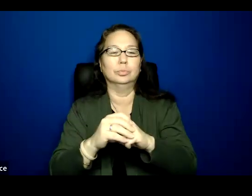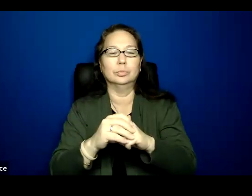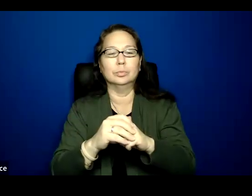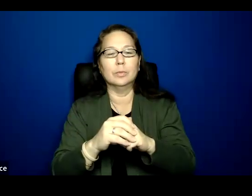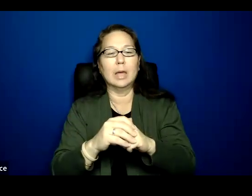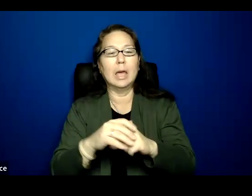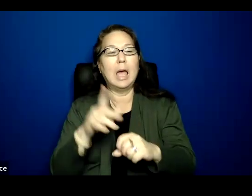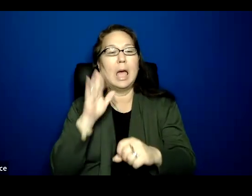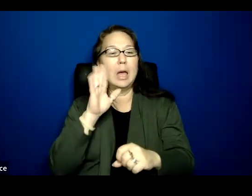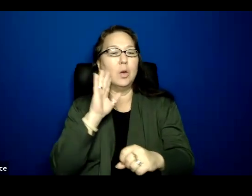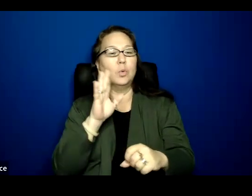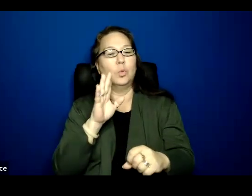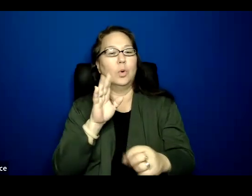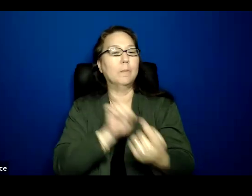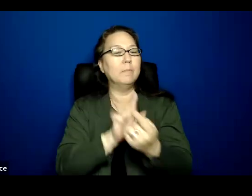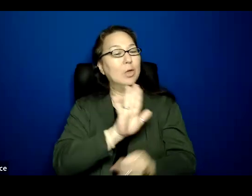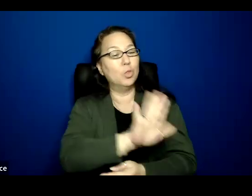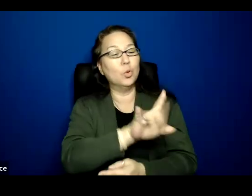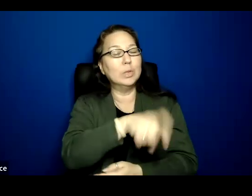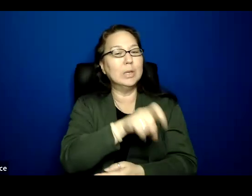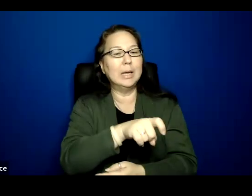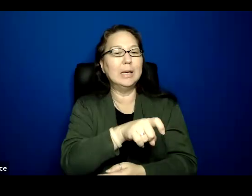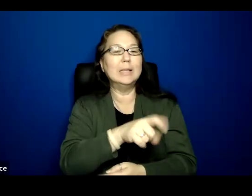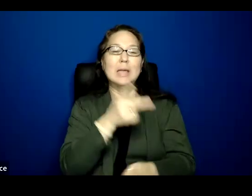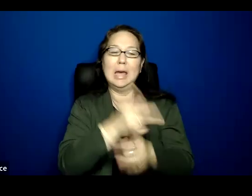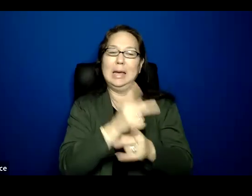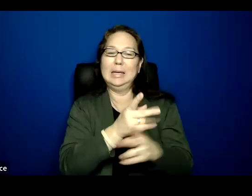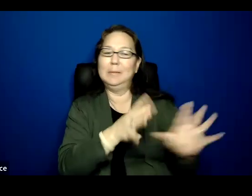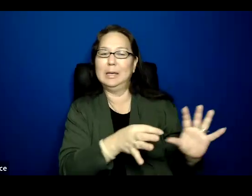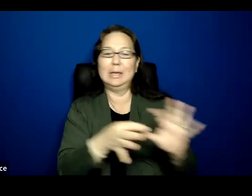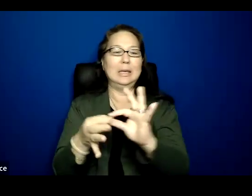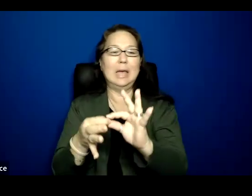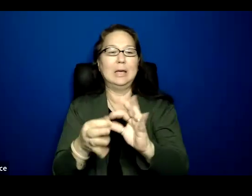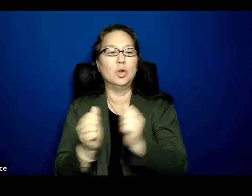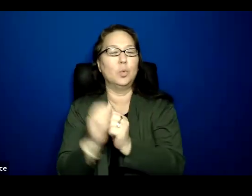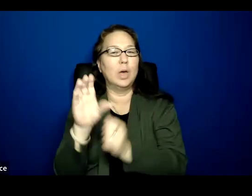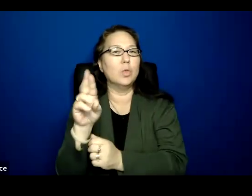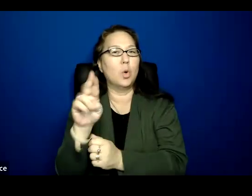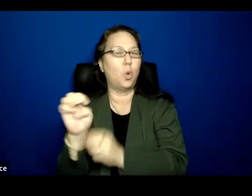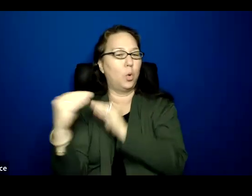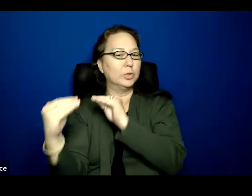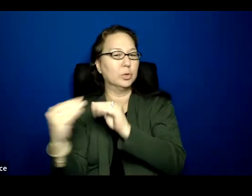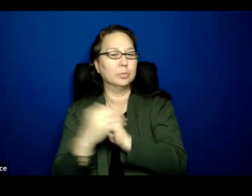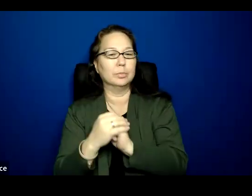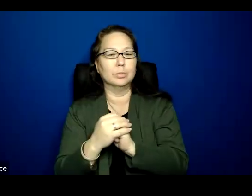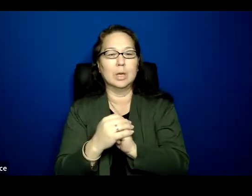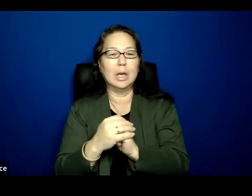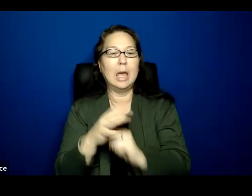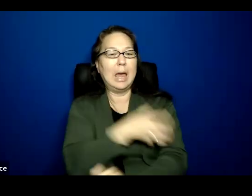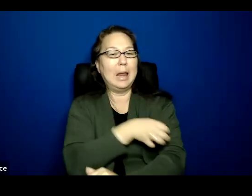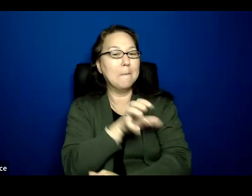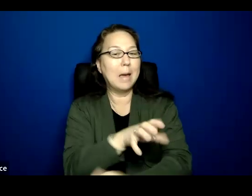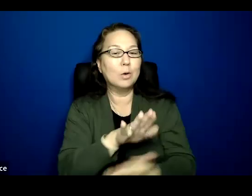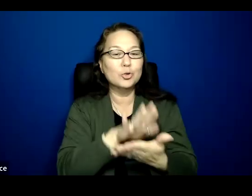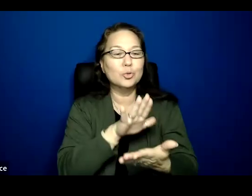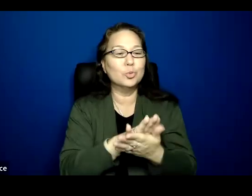connected to their peers in core instruction, empowering school teams to design and monitor strategies that improve learning